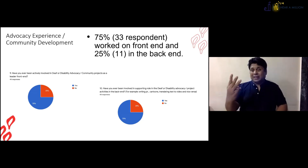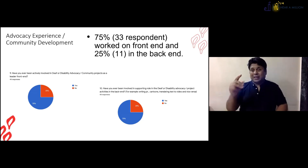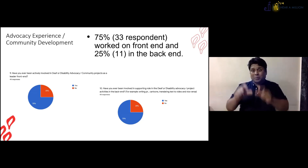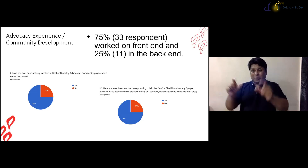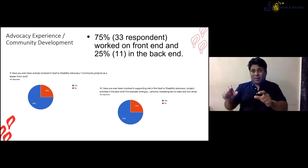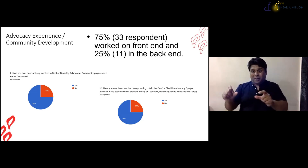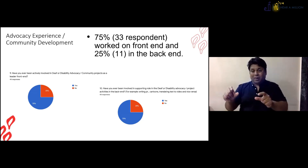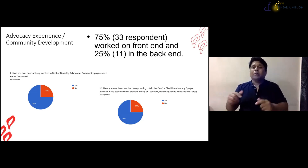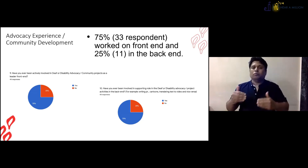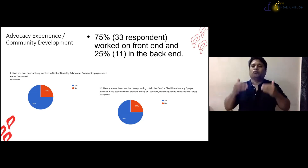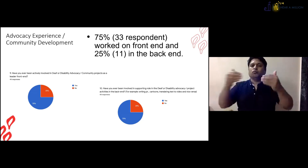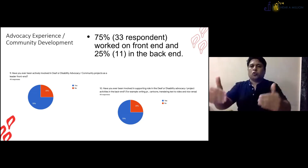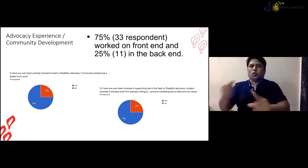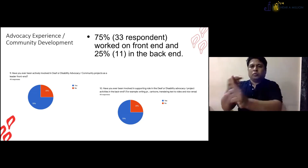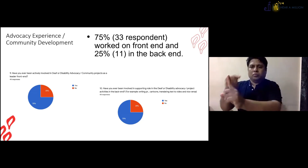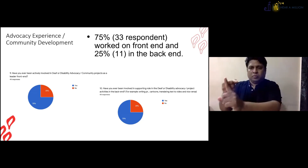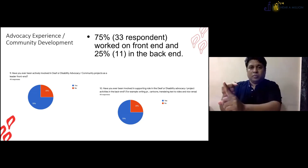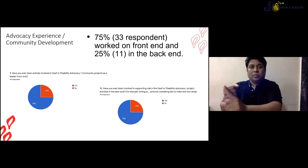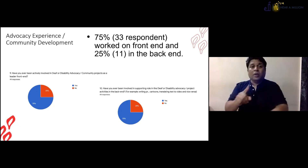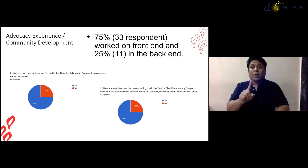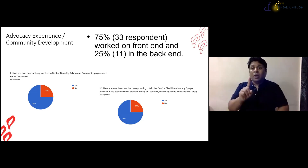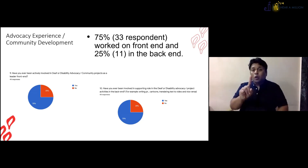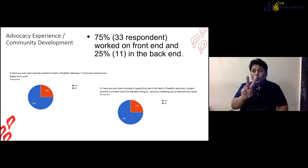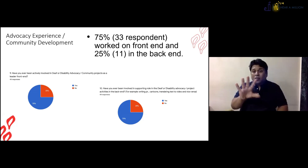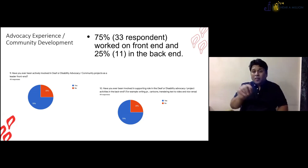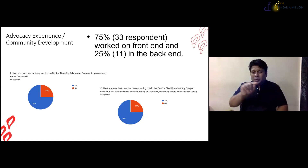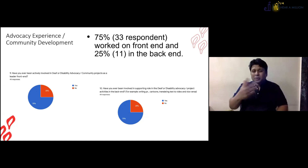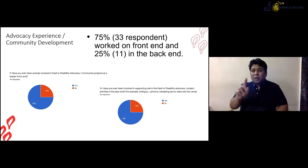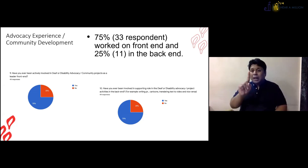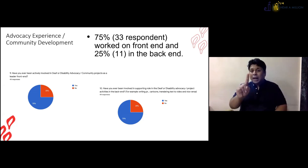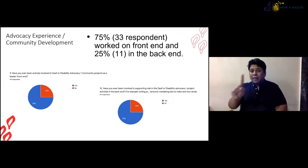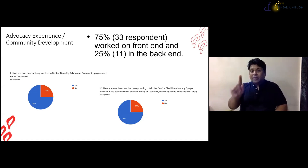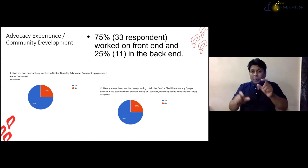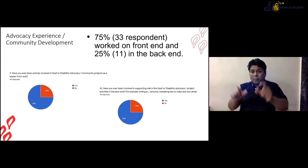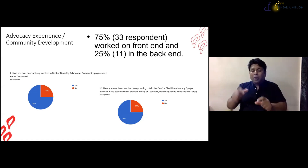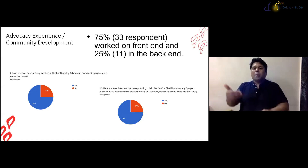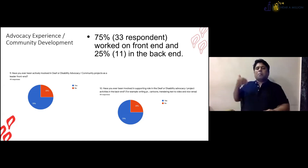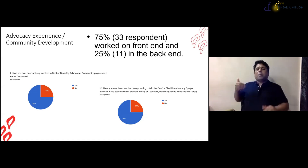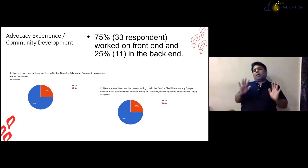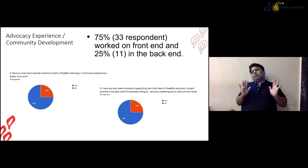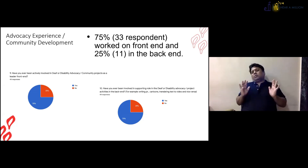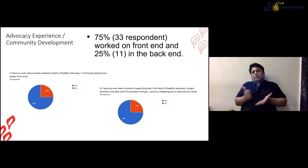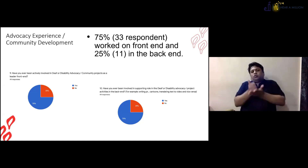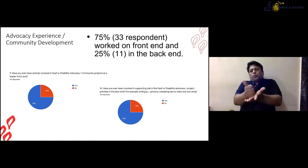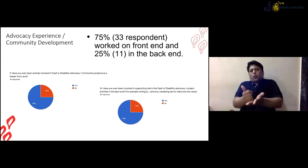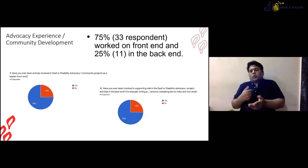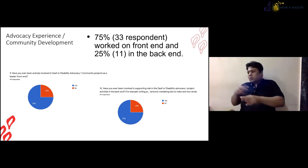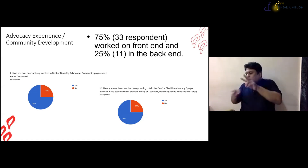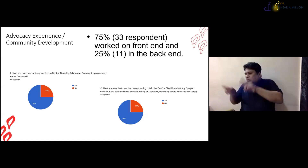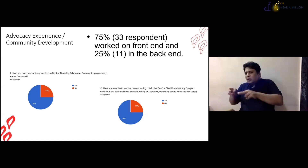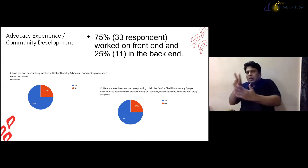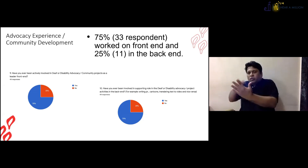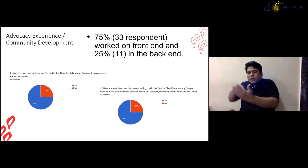75% people and 33 people are front end advocates, and the rest 11 people work